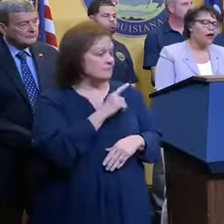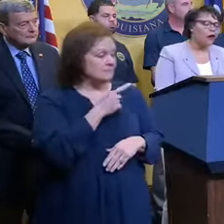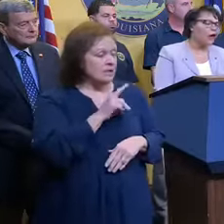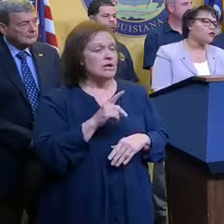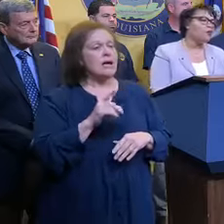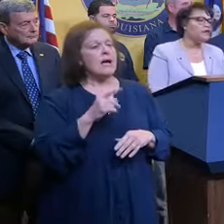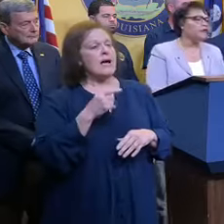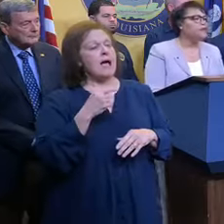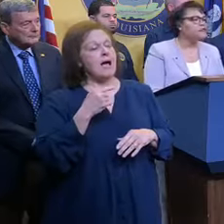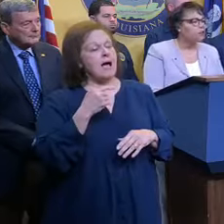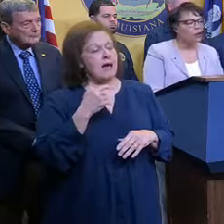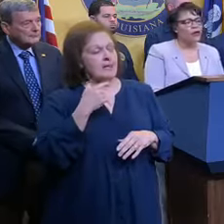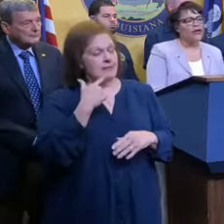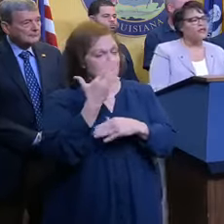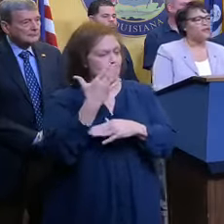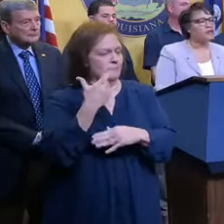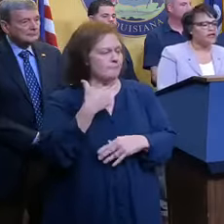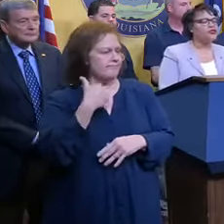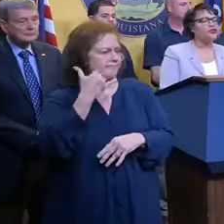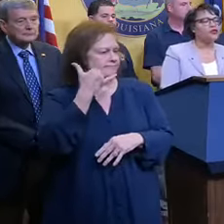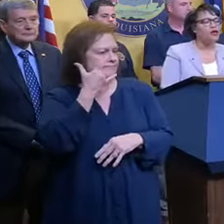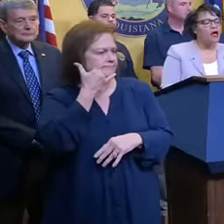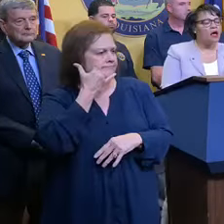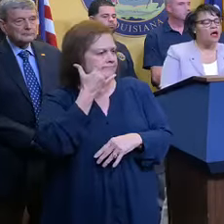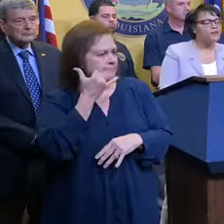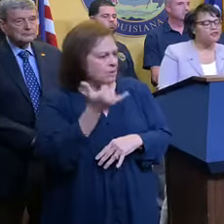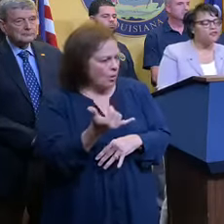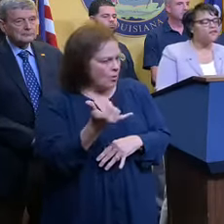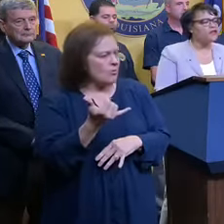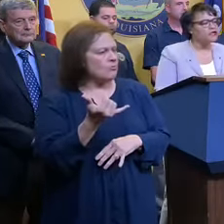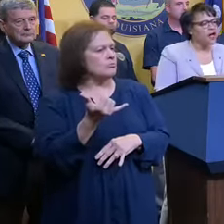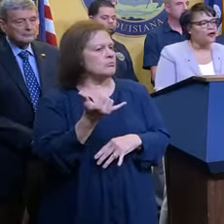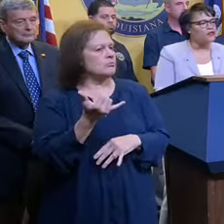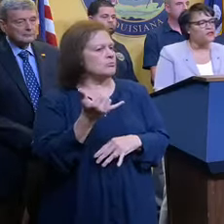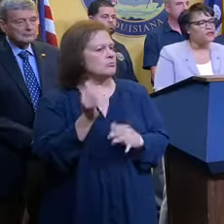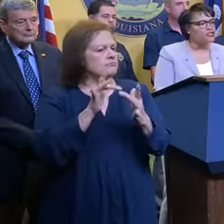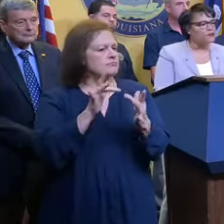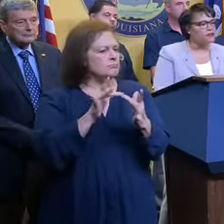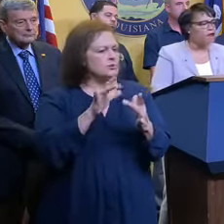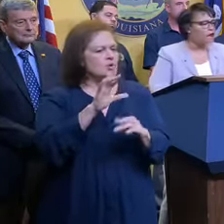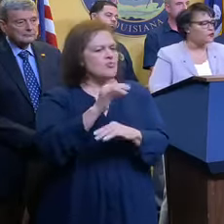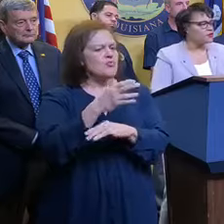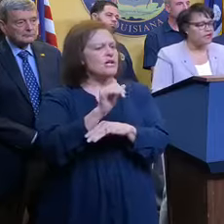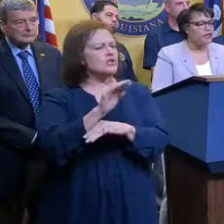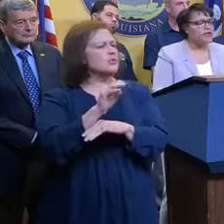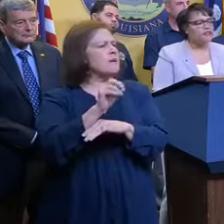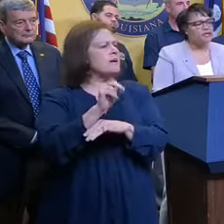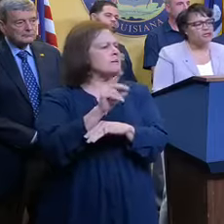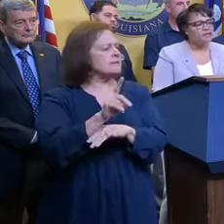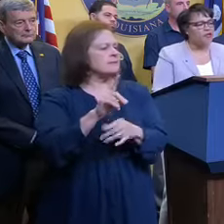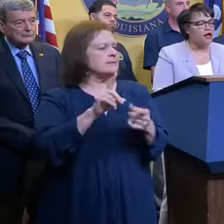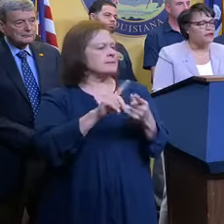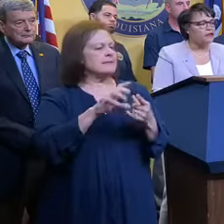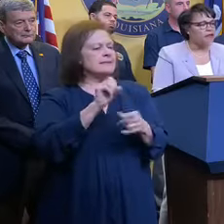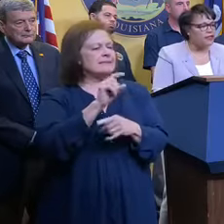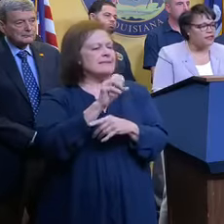know, I called on them this morning as it relates to specifically Congressman Richmond, Congressman